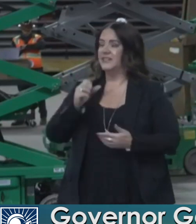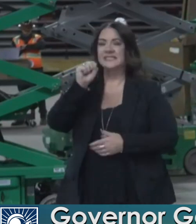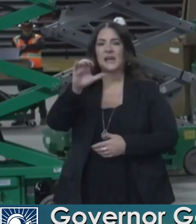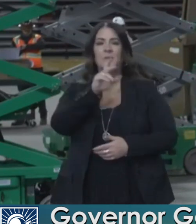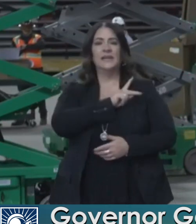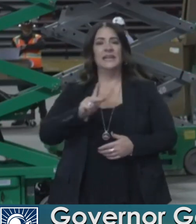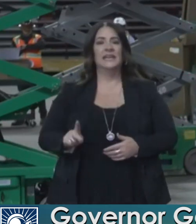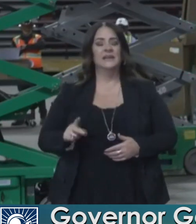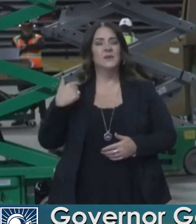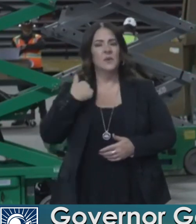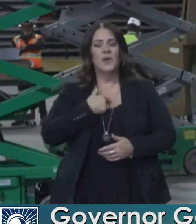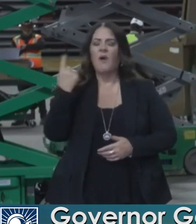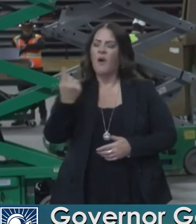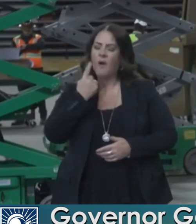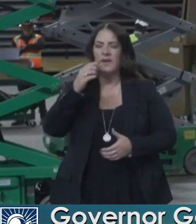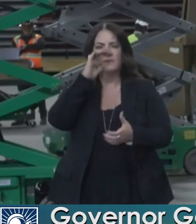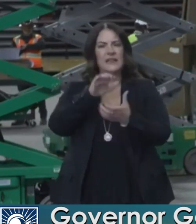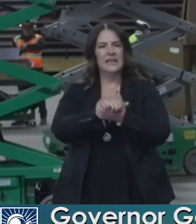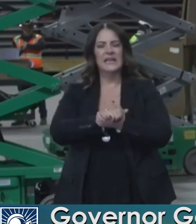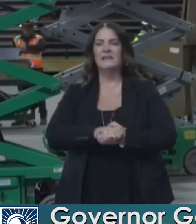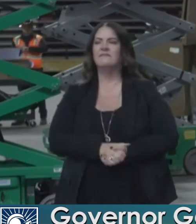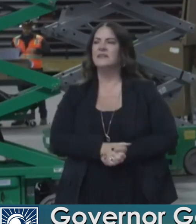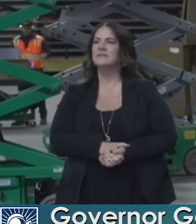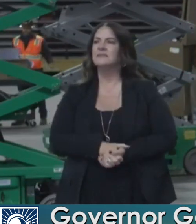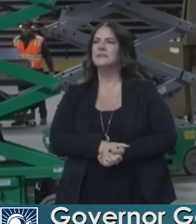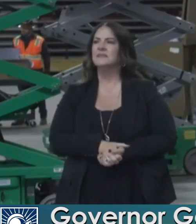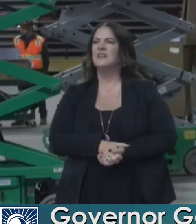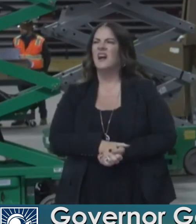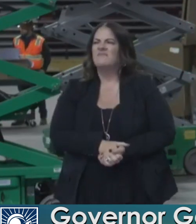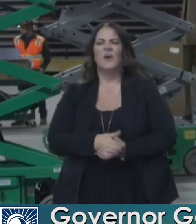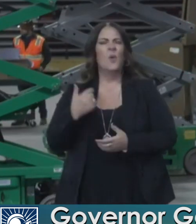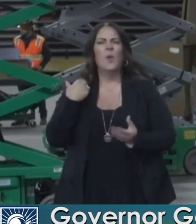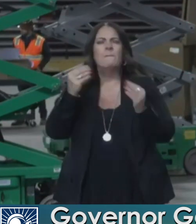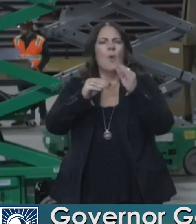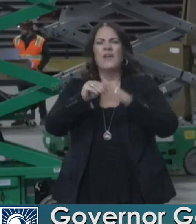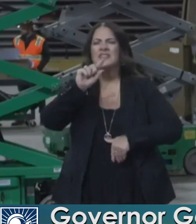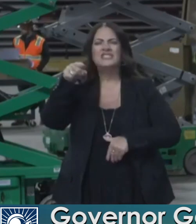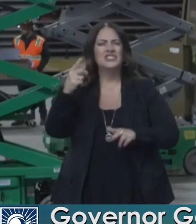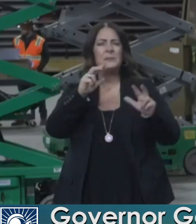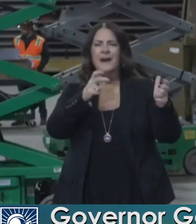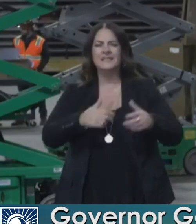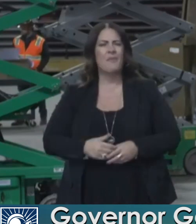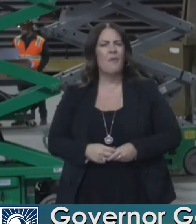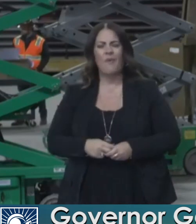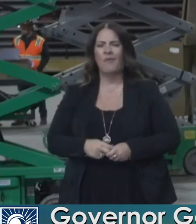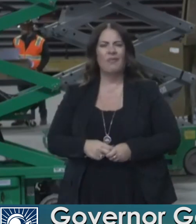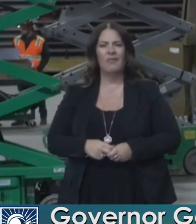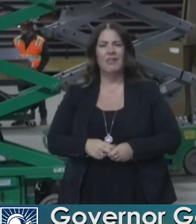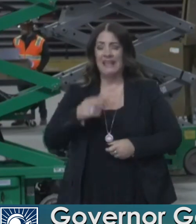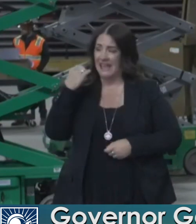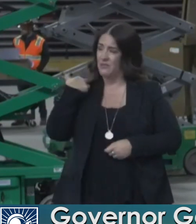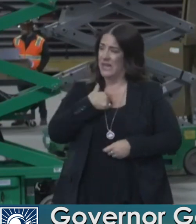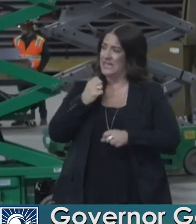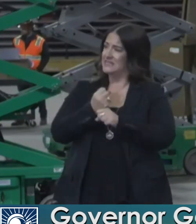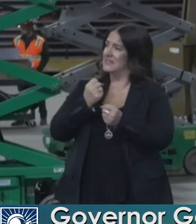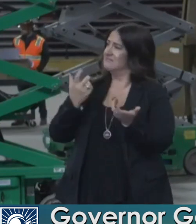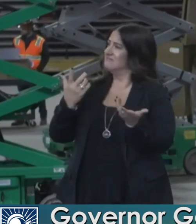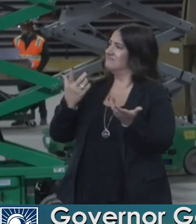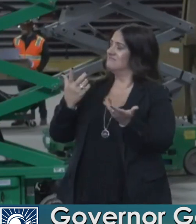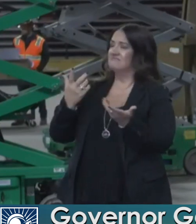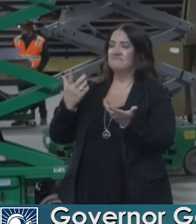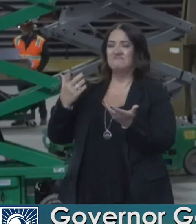always believed that it's bigger than basketball, and if we can use our platform